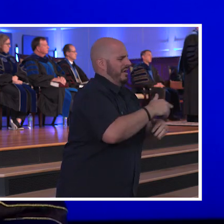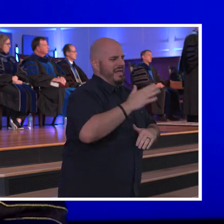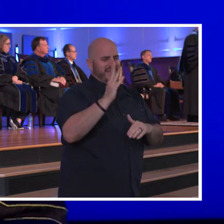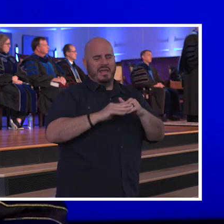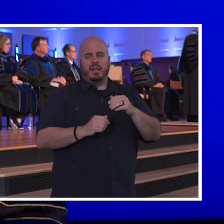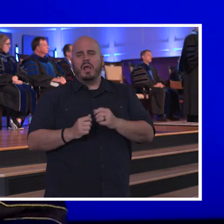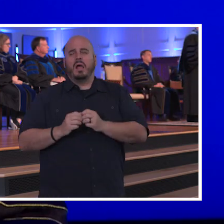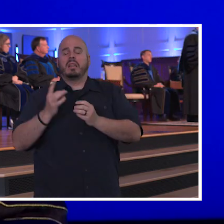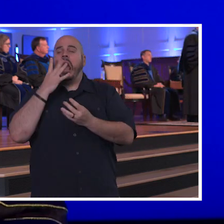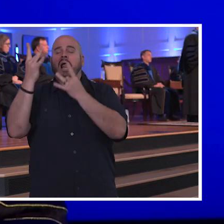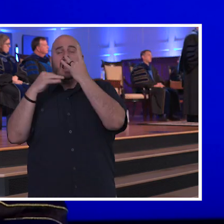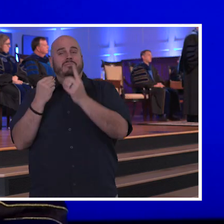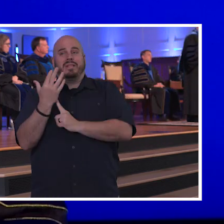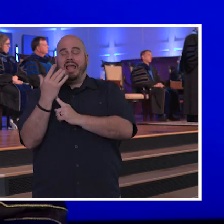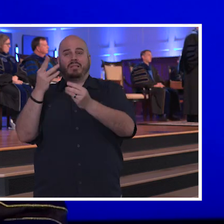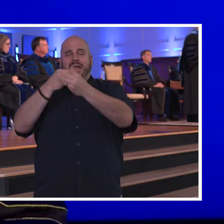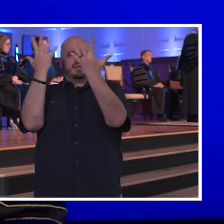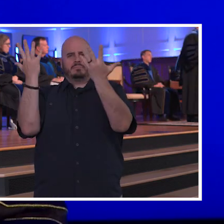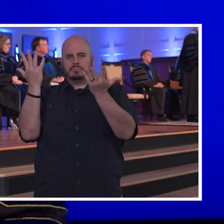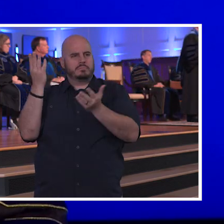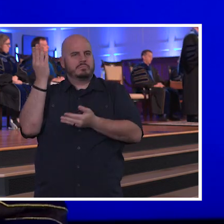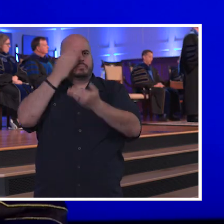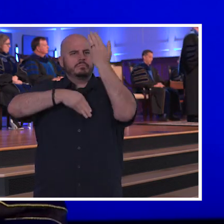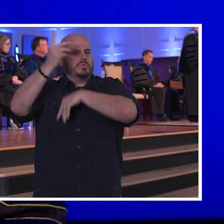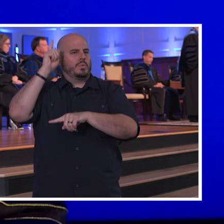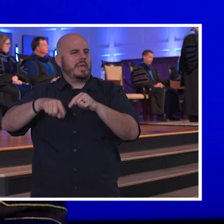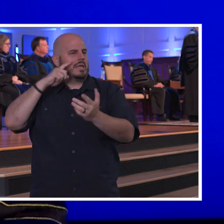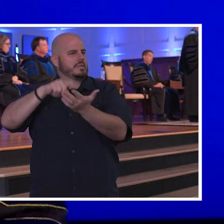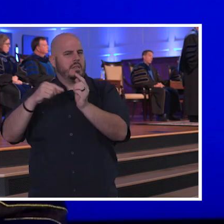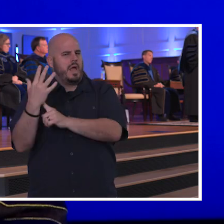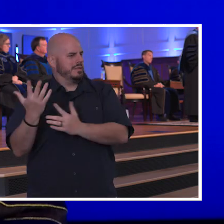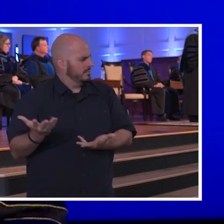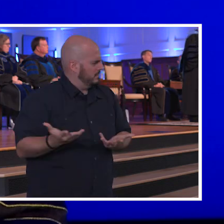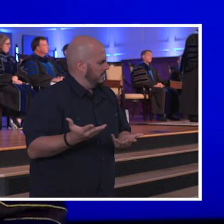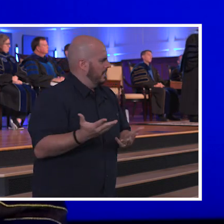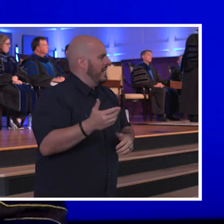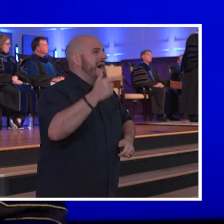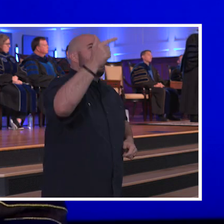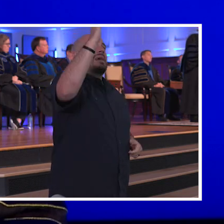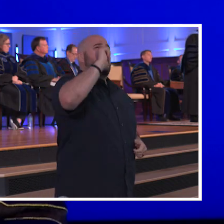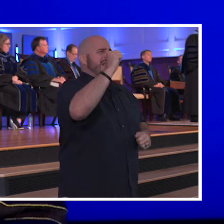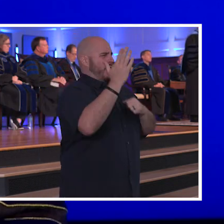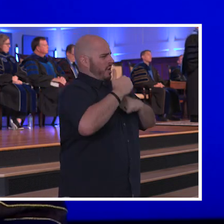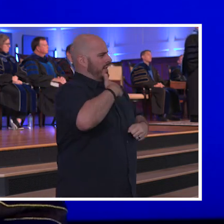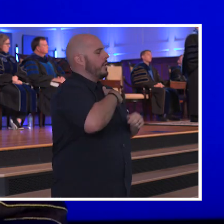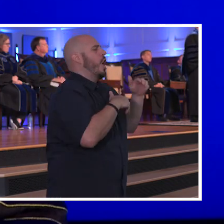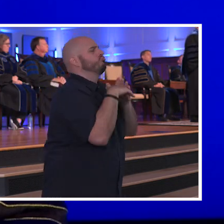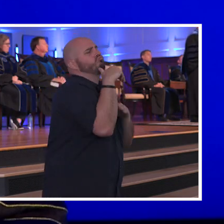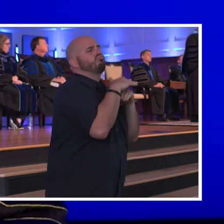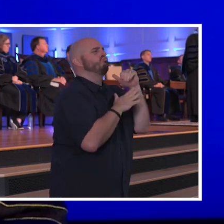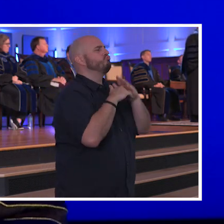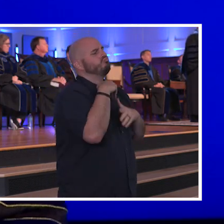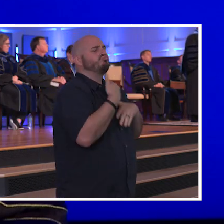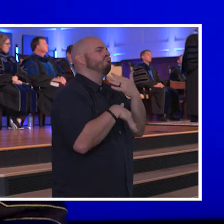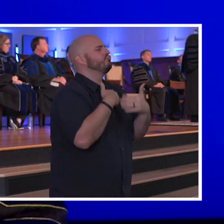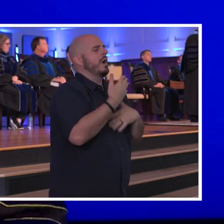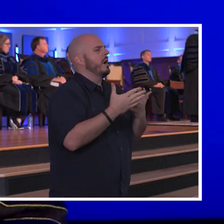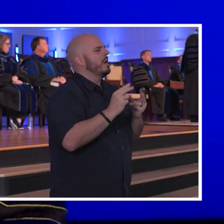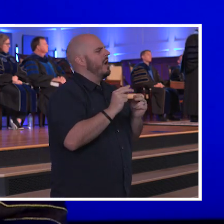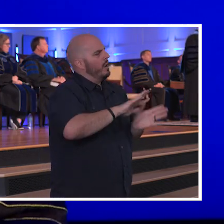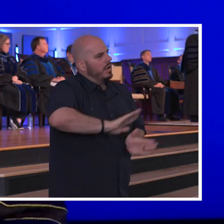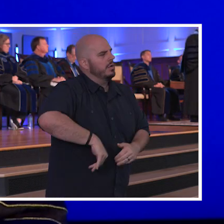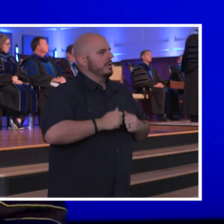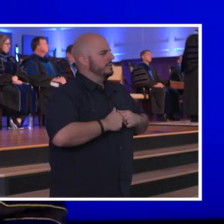light." We believe that God does not call us to be comfortable Christians, but rather to live lives of sacrifice